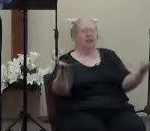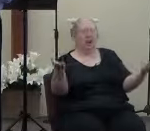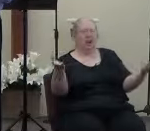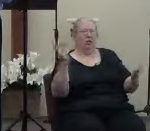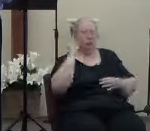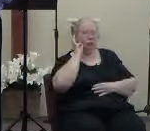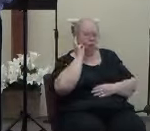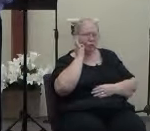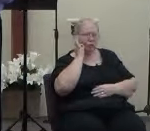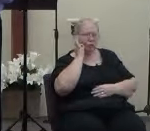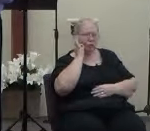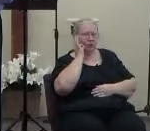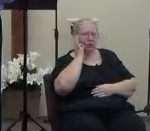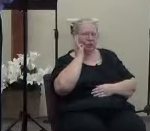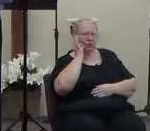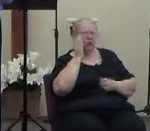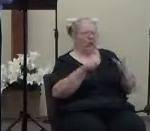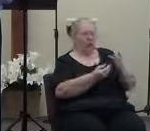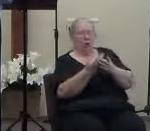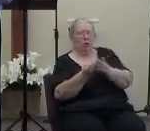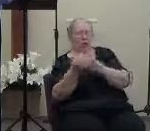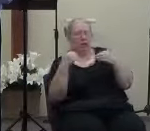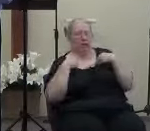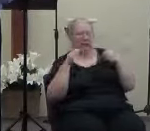A well-watered garden just keeps producing fruit.